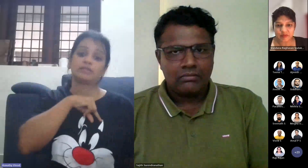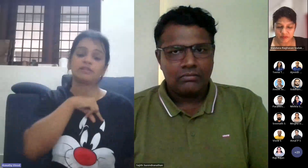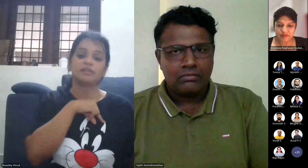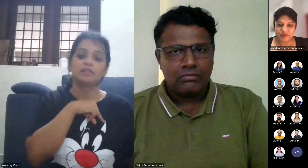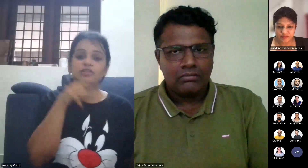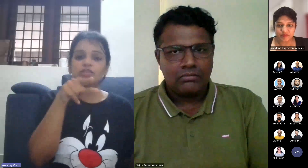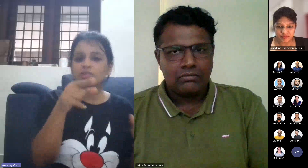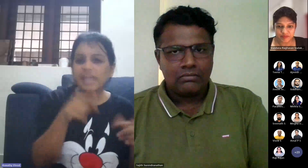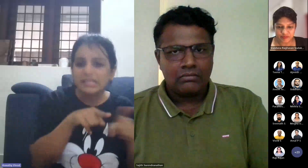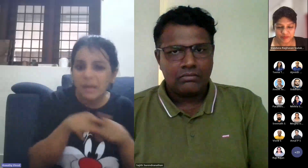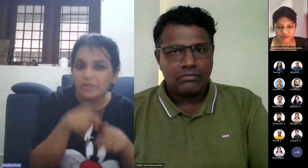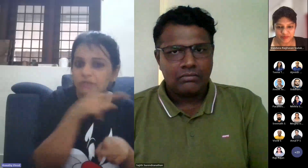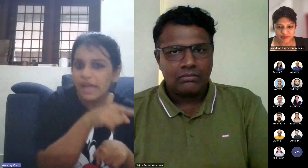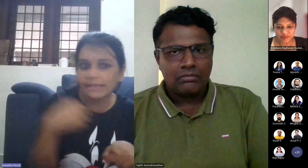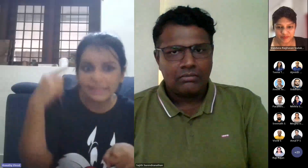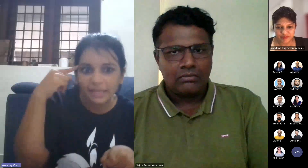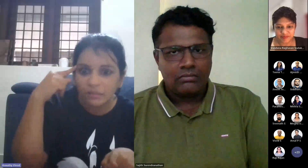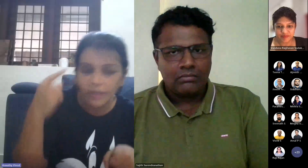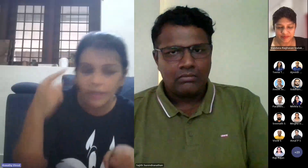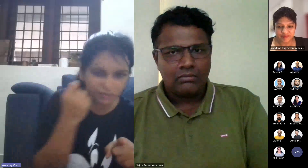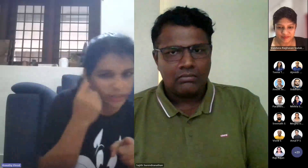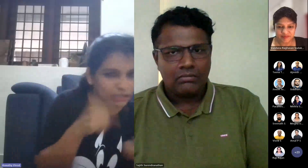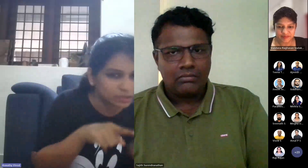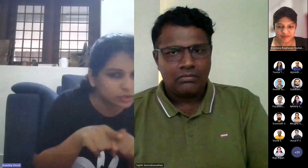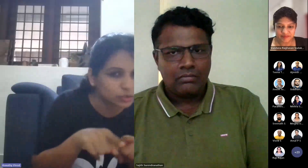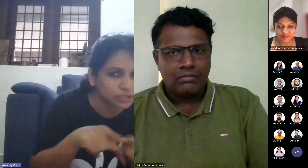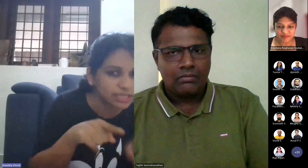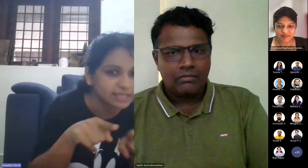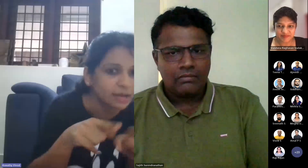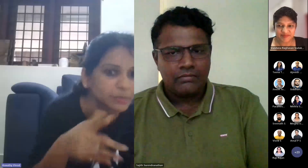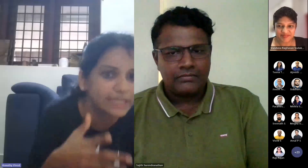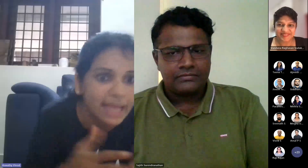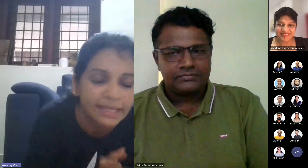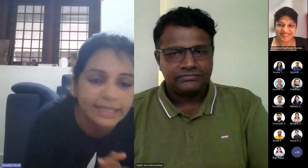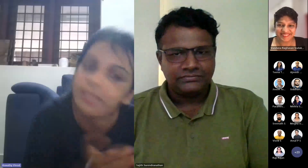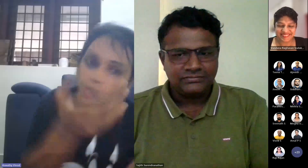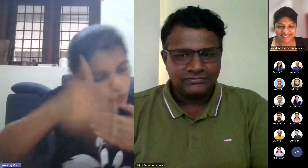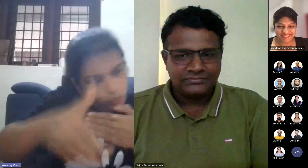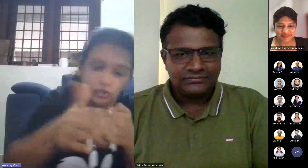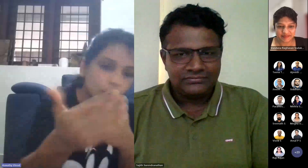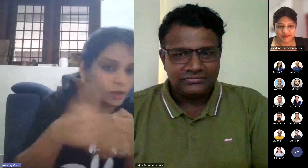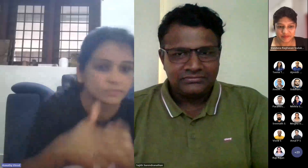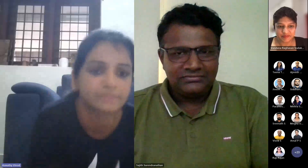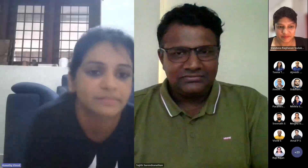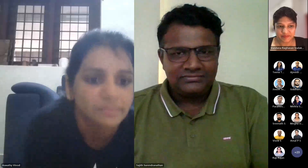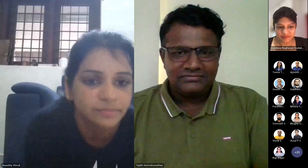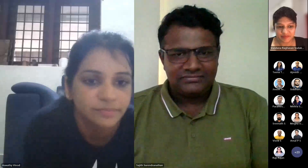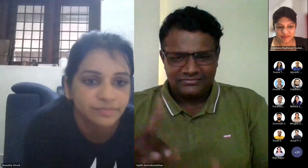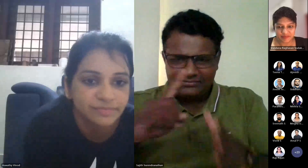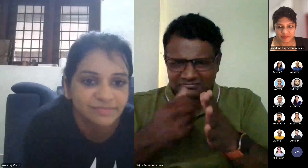everyone. So this was an example of that, I think, but I've not understood the example exactly. So you just go on.